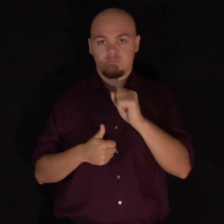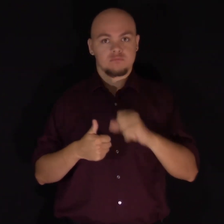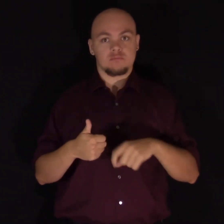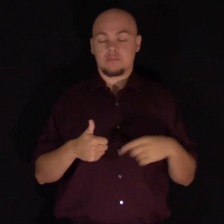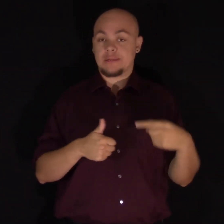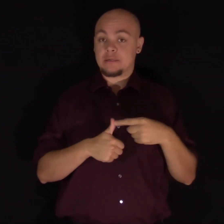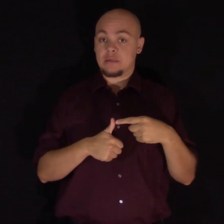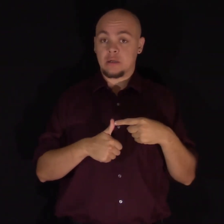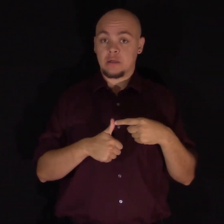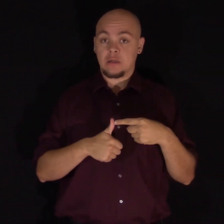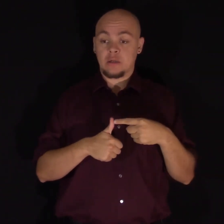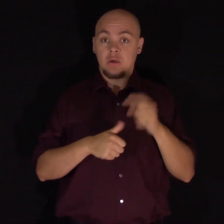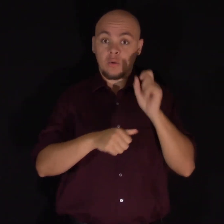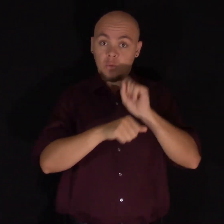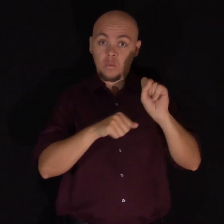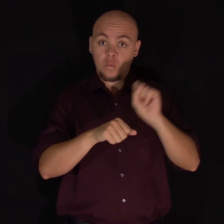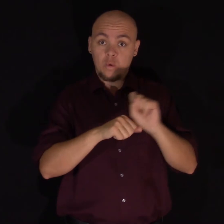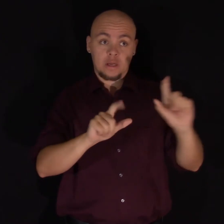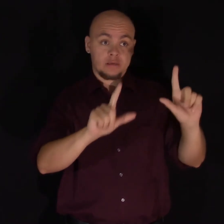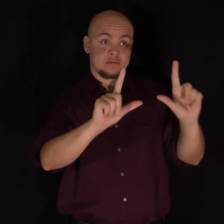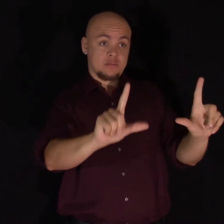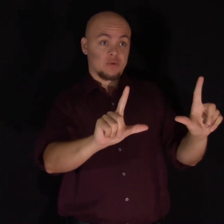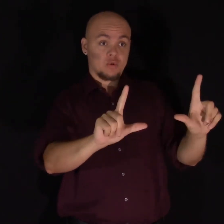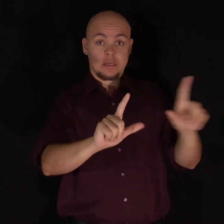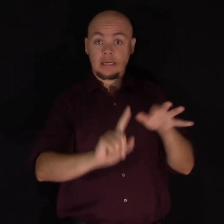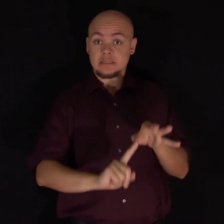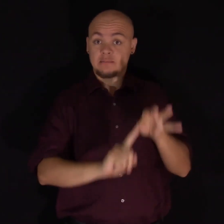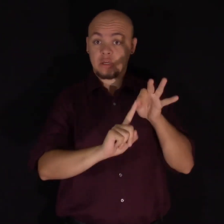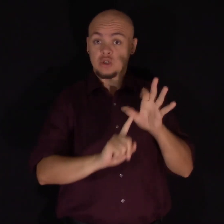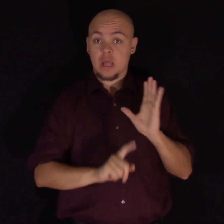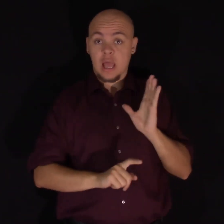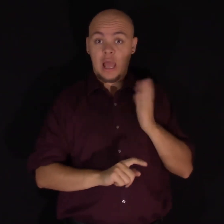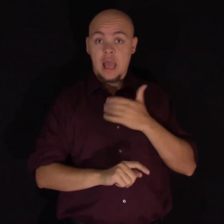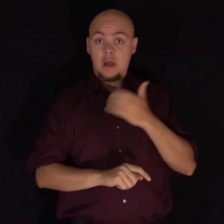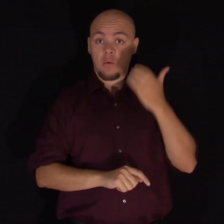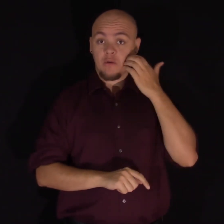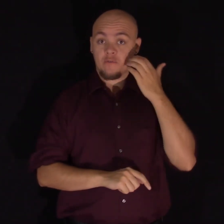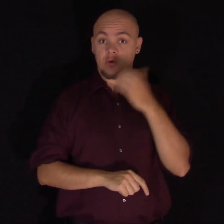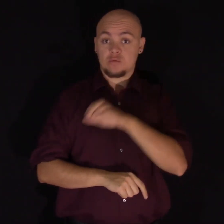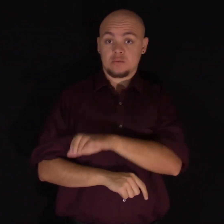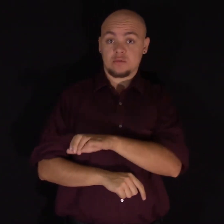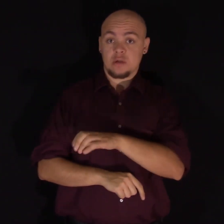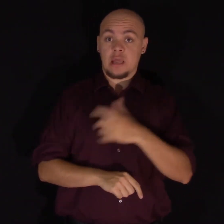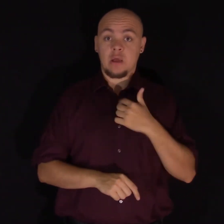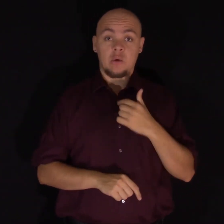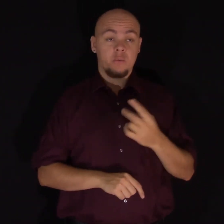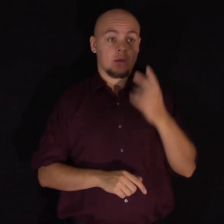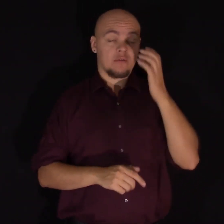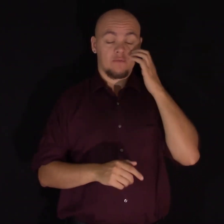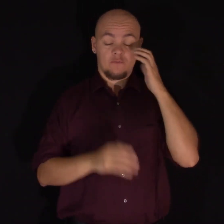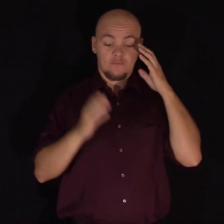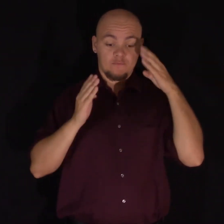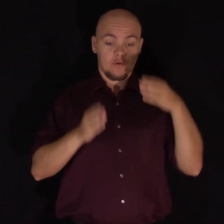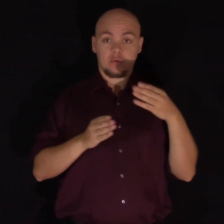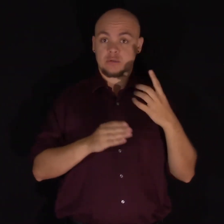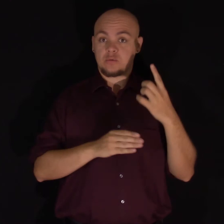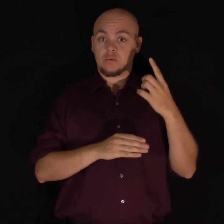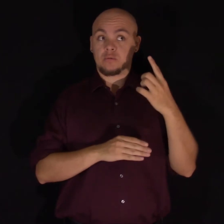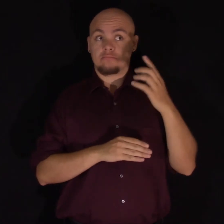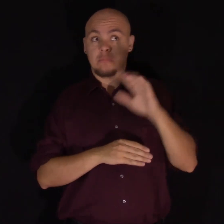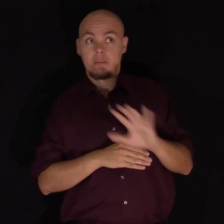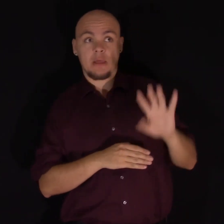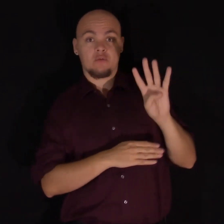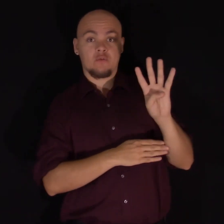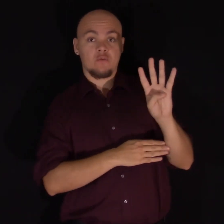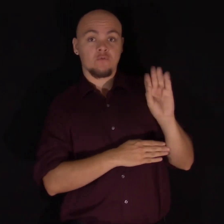that when we two work in front of a computer, especially when our phone is nearby, we focus on one thing for just 40